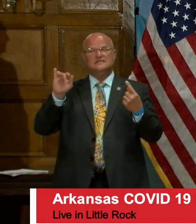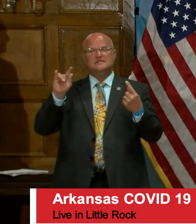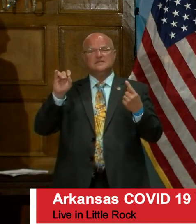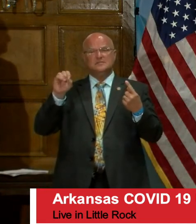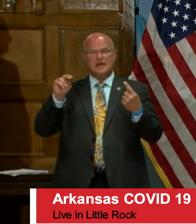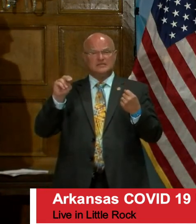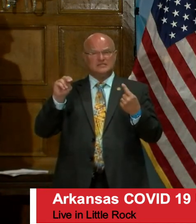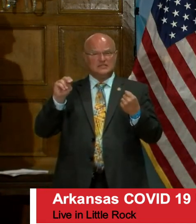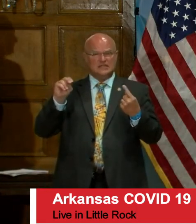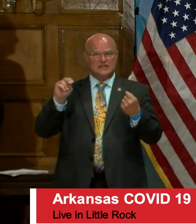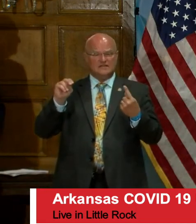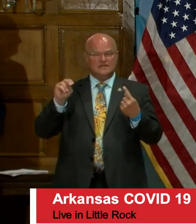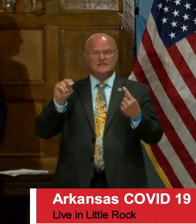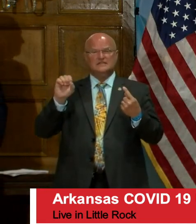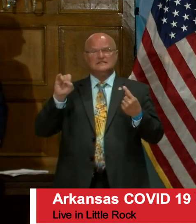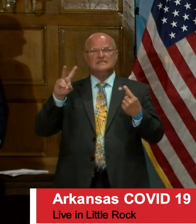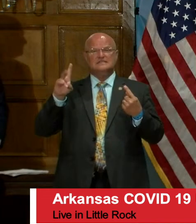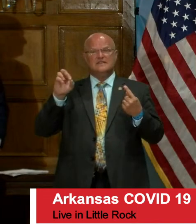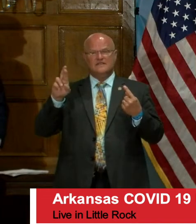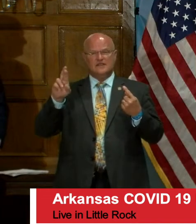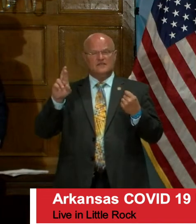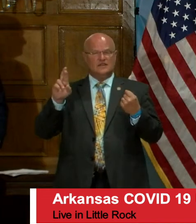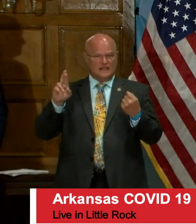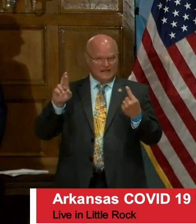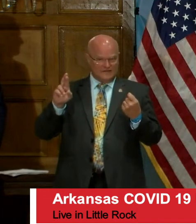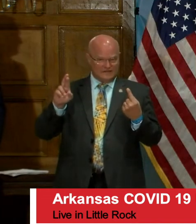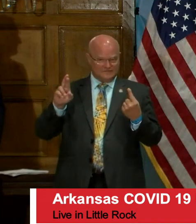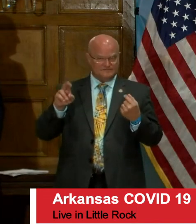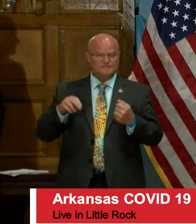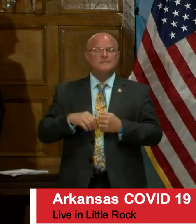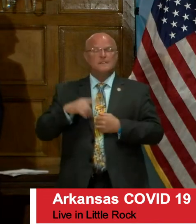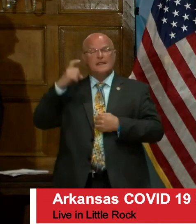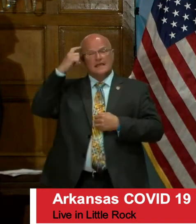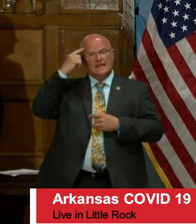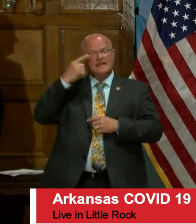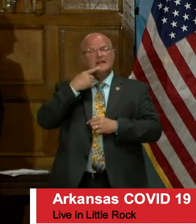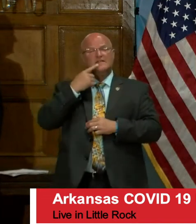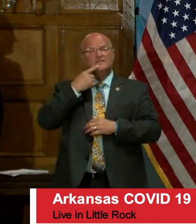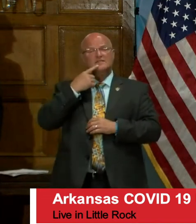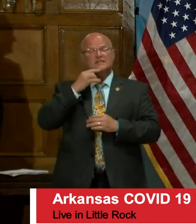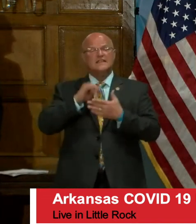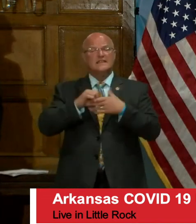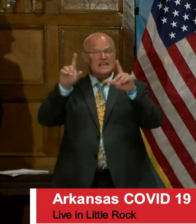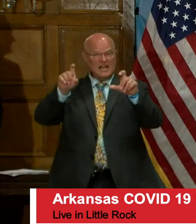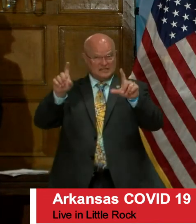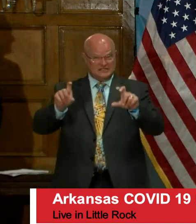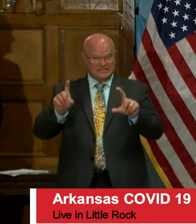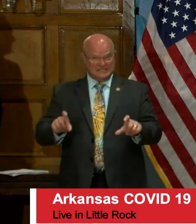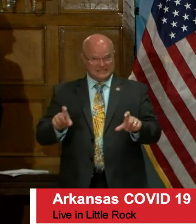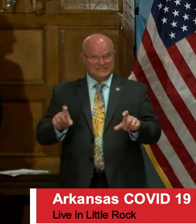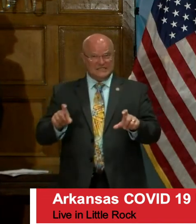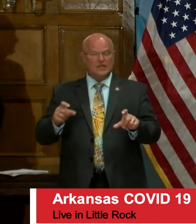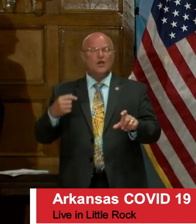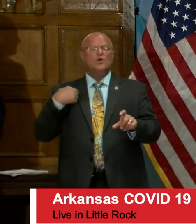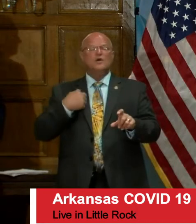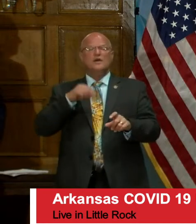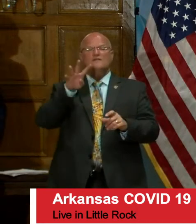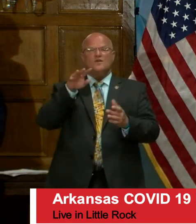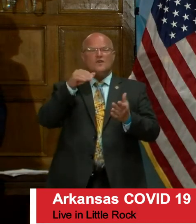and Sevier County 11 as well. The Governor's mentioned our testing. We